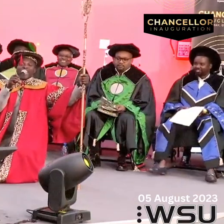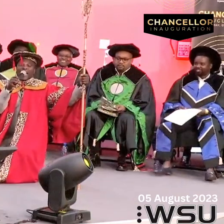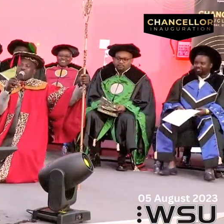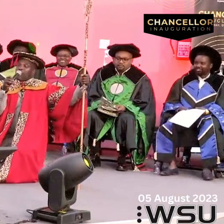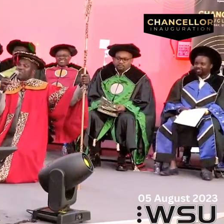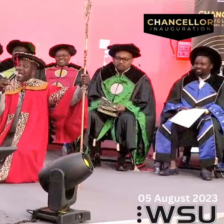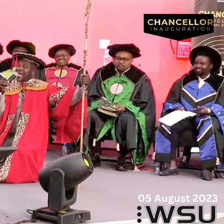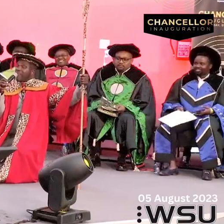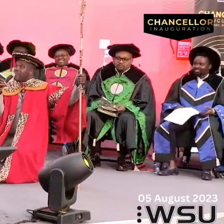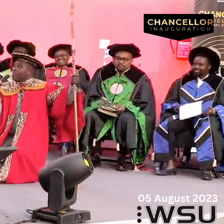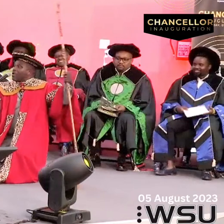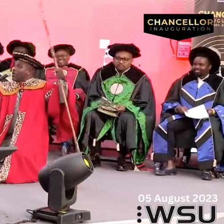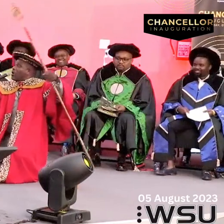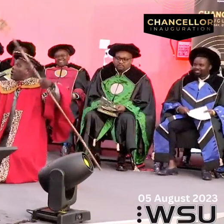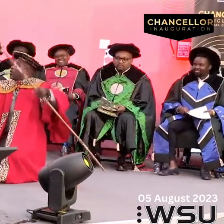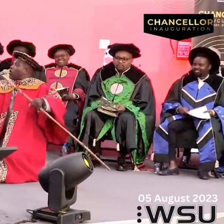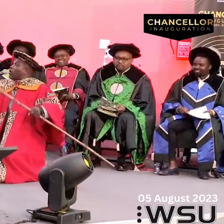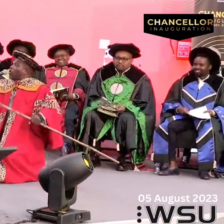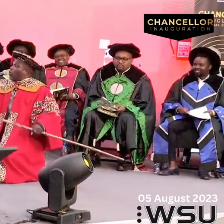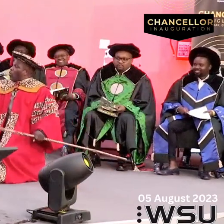into endiyaziyo mntanam,